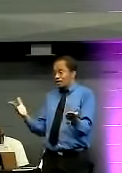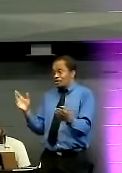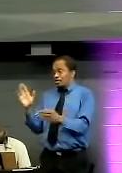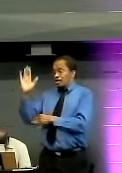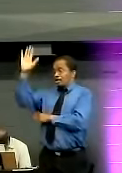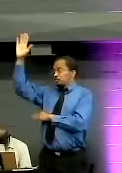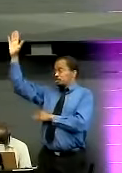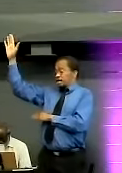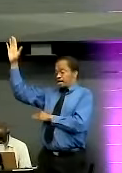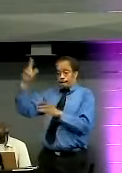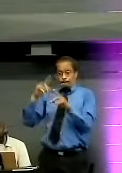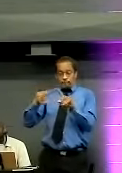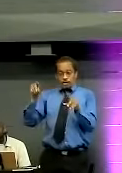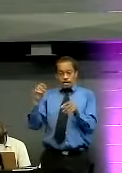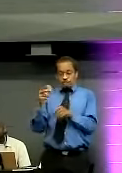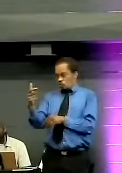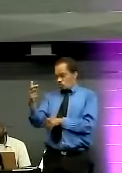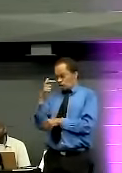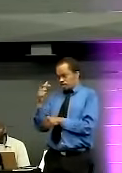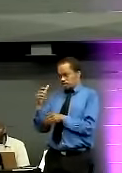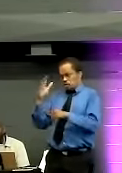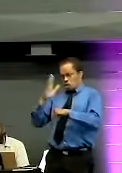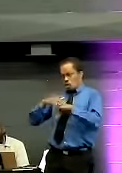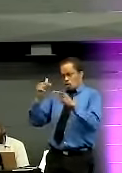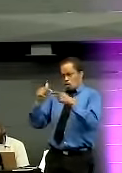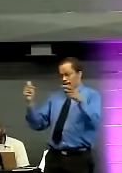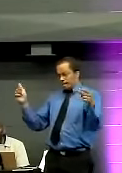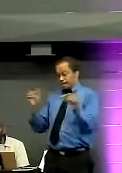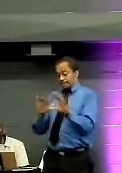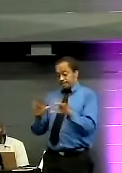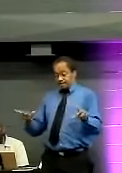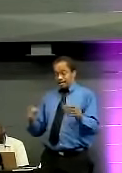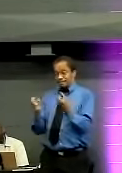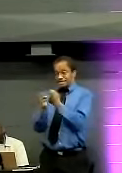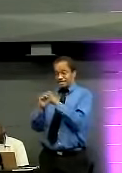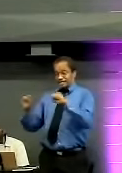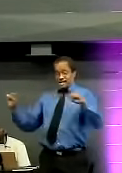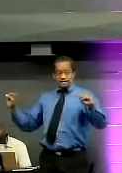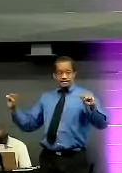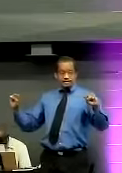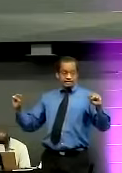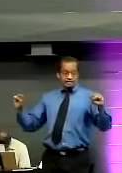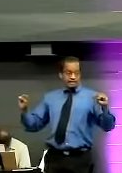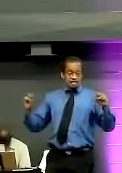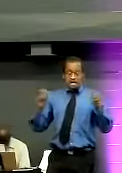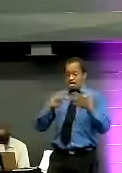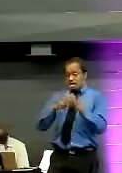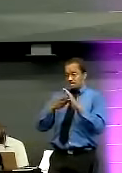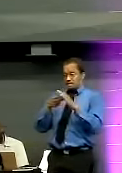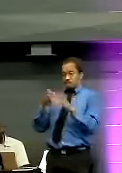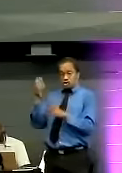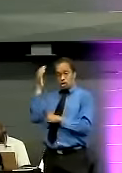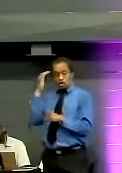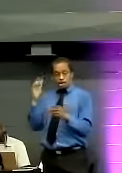you're watching online, type in the comments or the chat the word saved. That is simply an indication that you want to know more